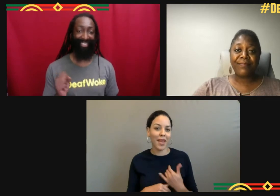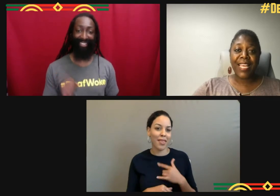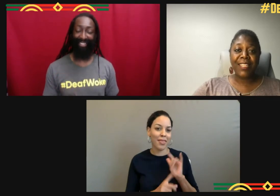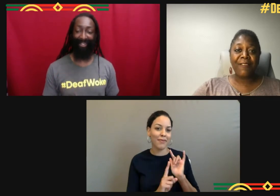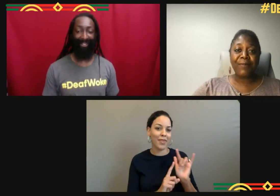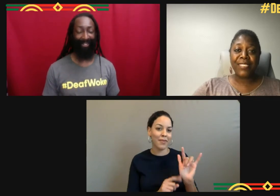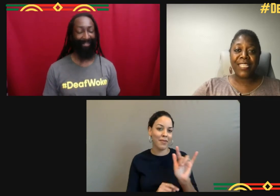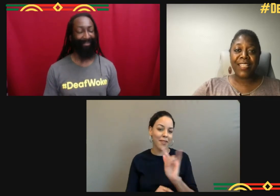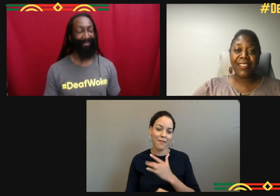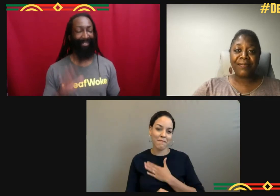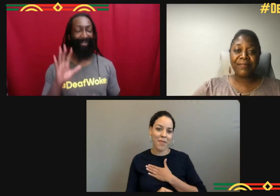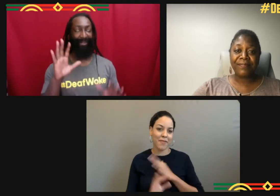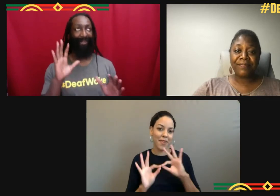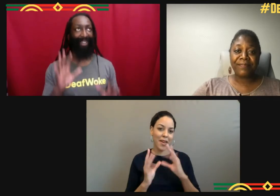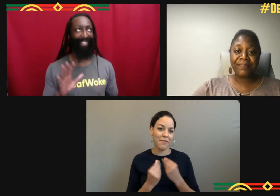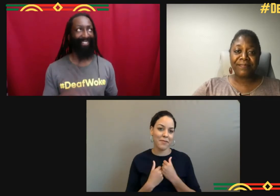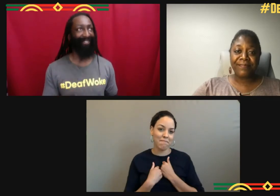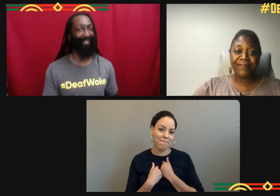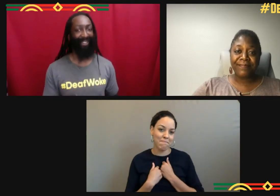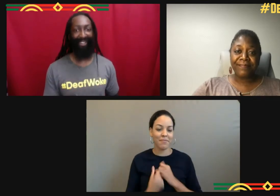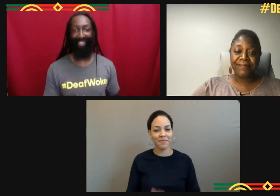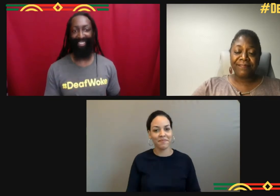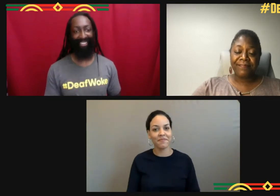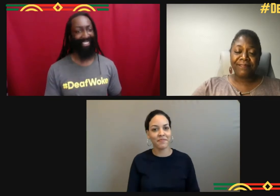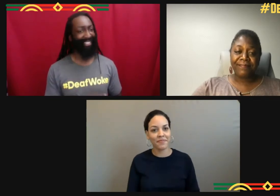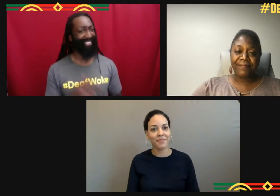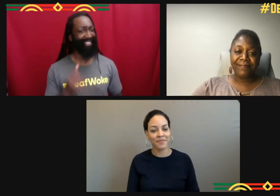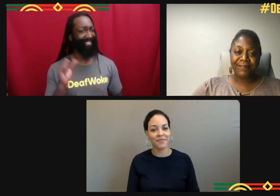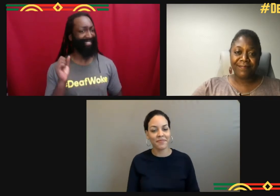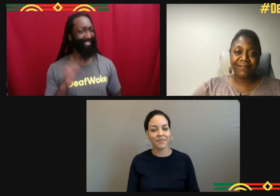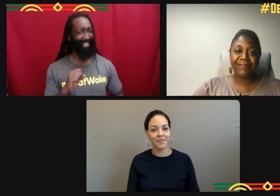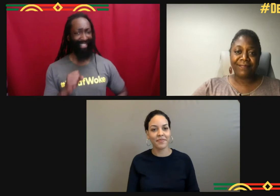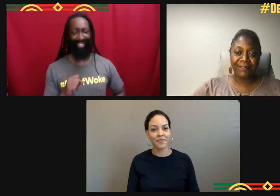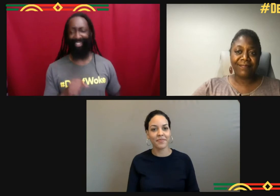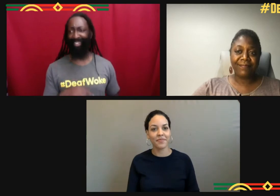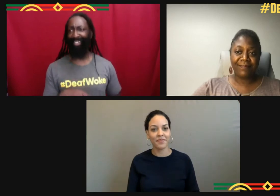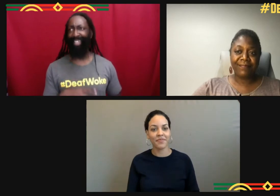them. I love them to death. That's wonderful.